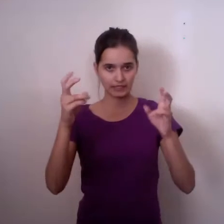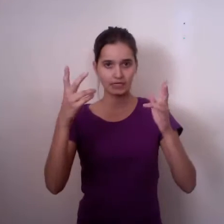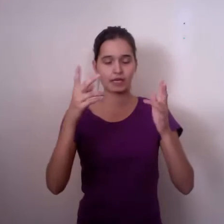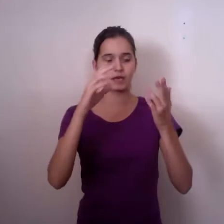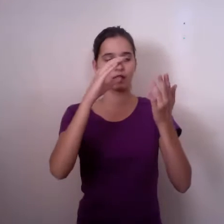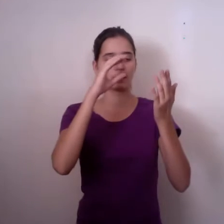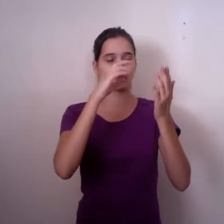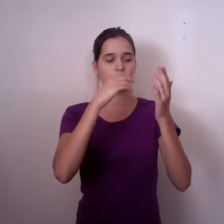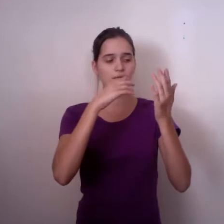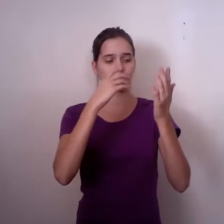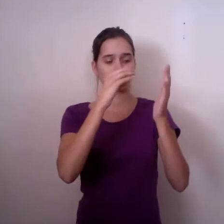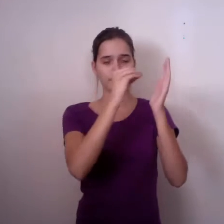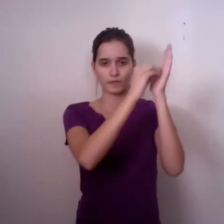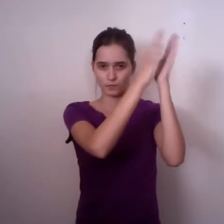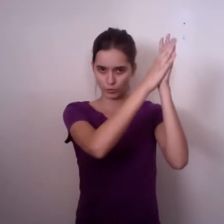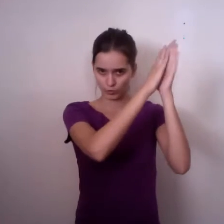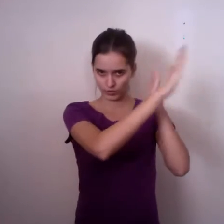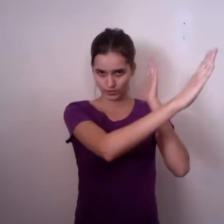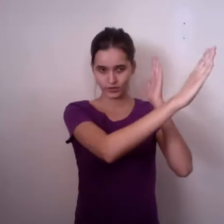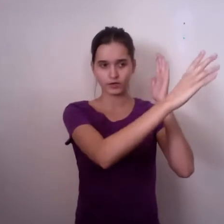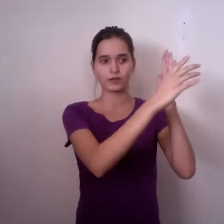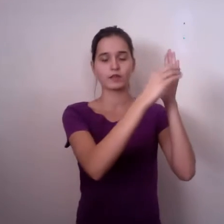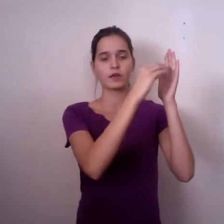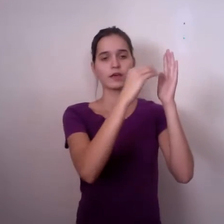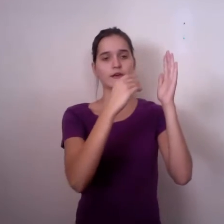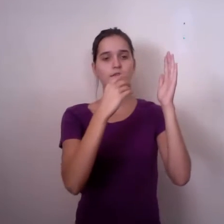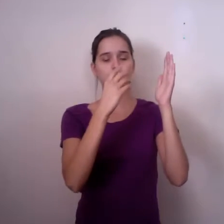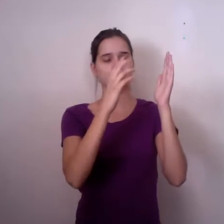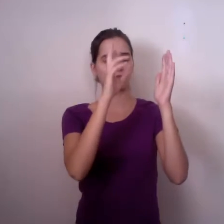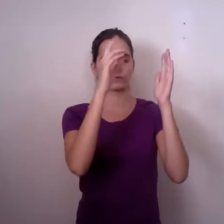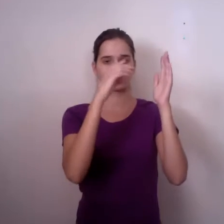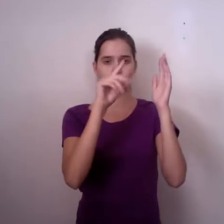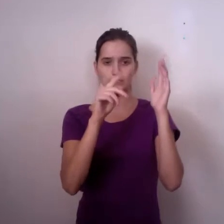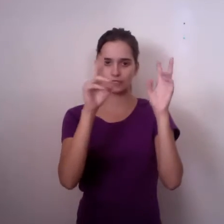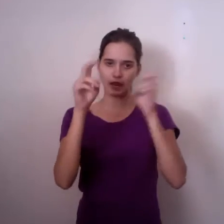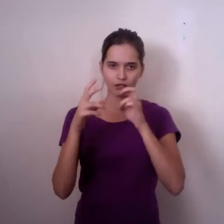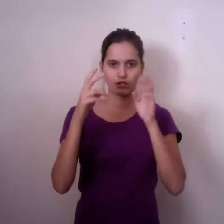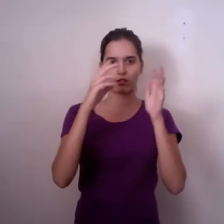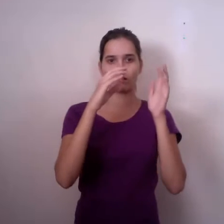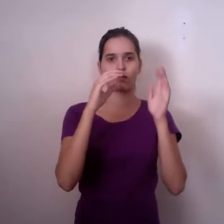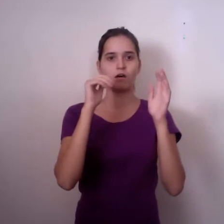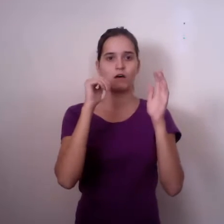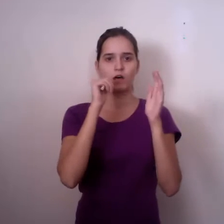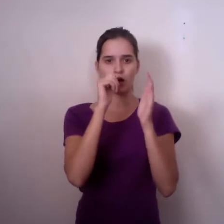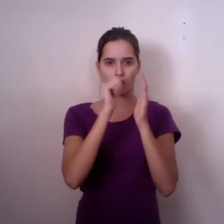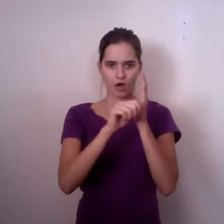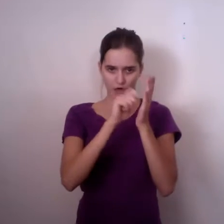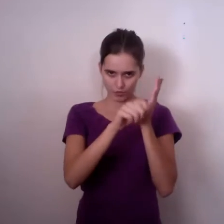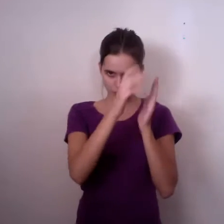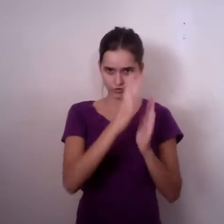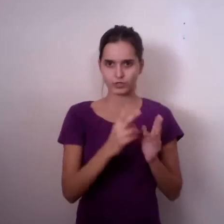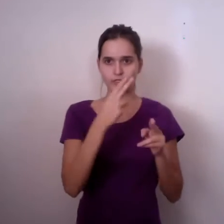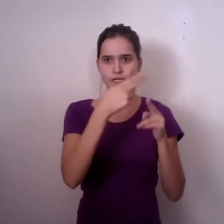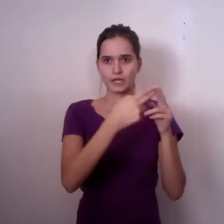name, volume number, other things like that that might be pertinent for other students who would be interested in looking up the same